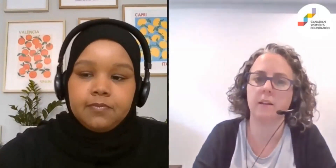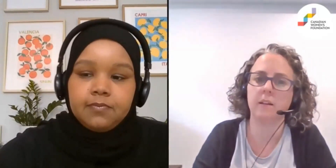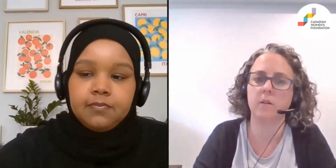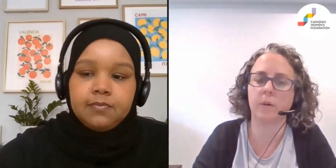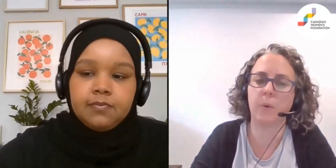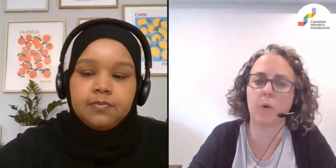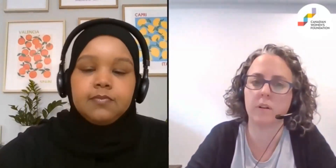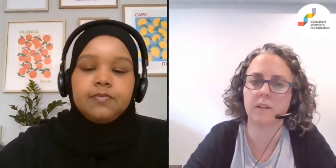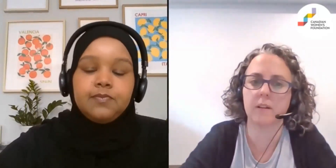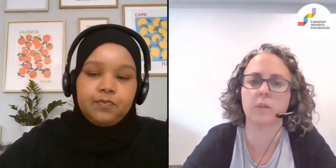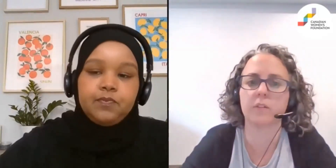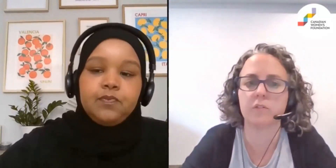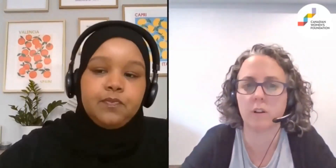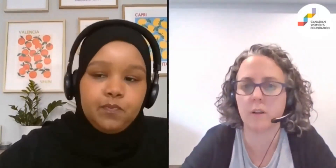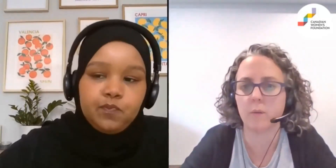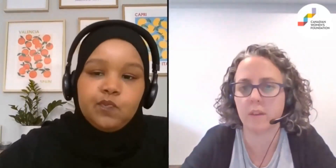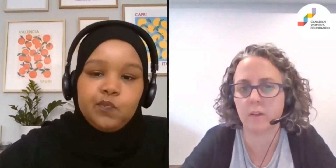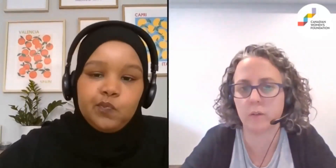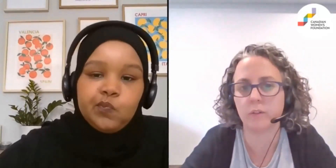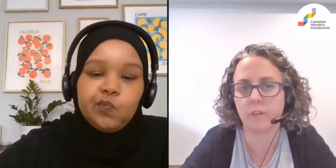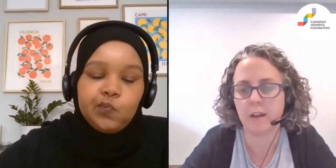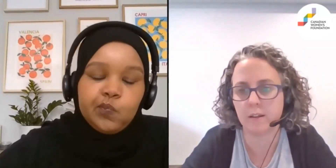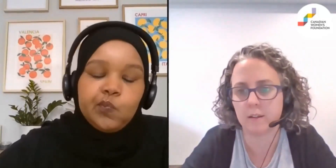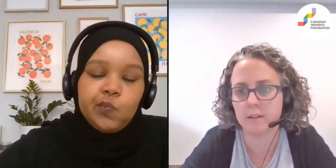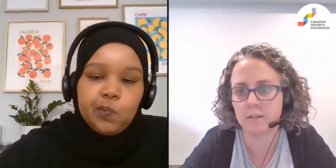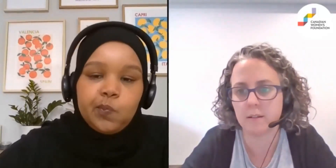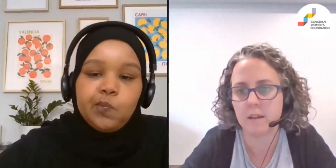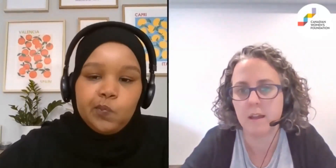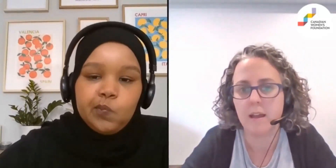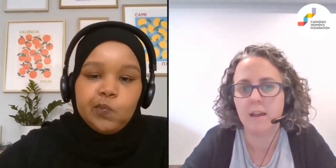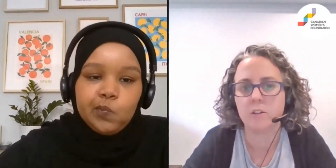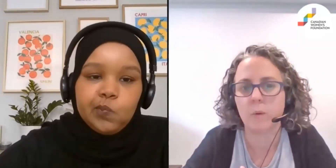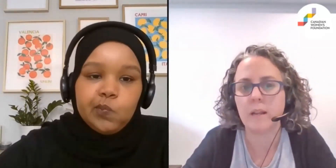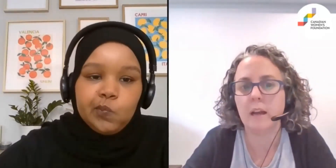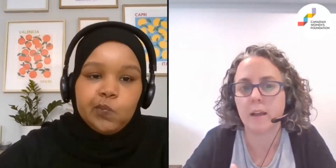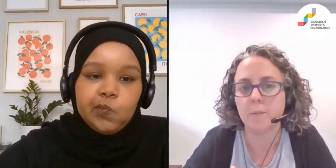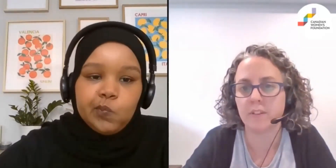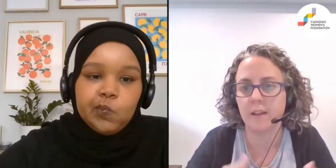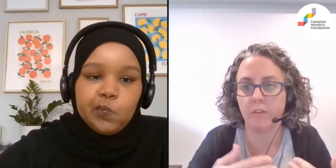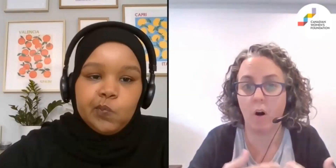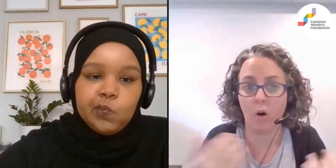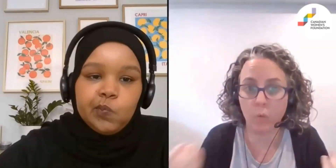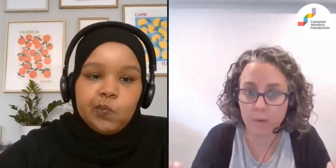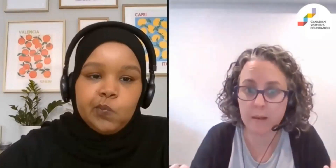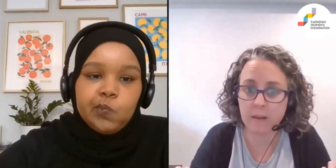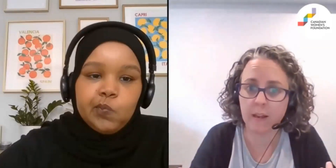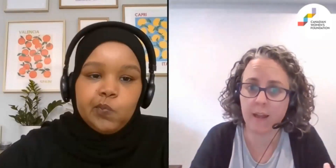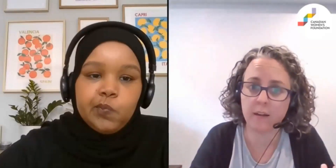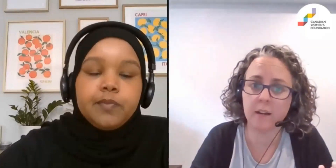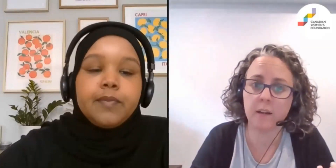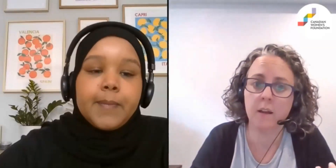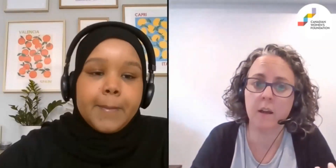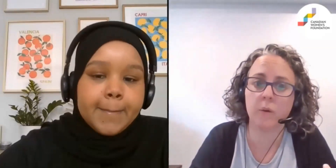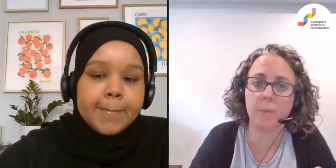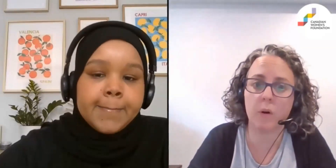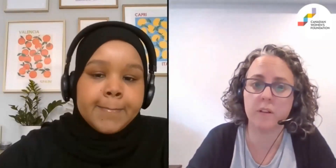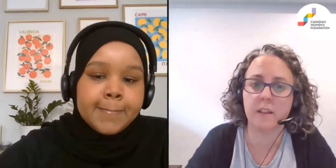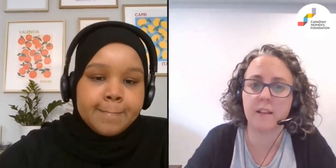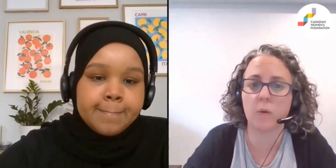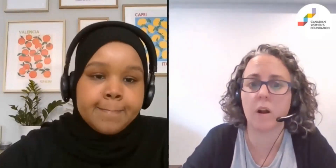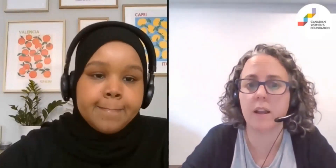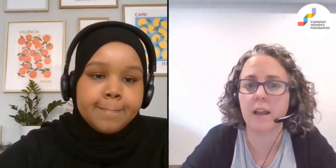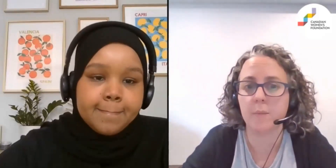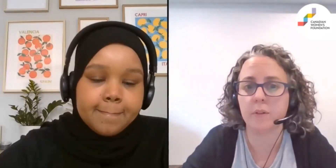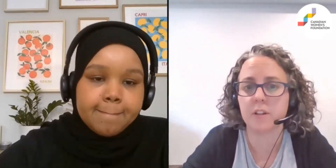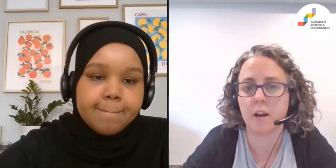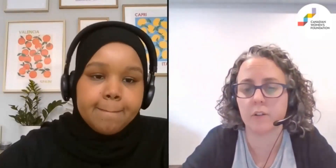in Canada reported that they were struggling with household finances. 29% of all women in Canada reported that